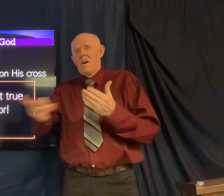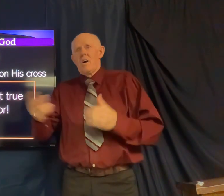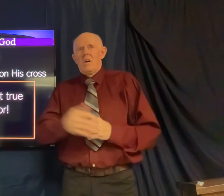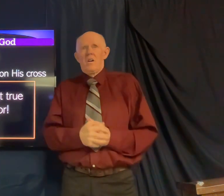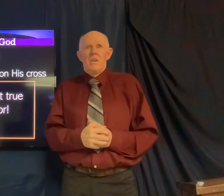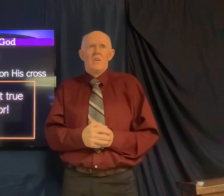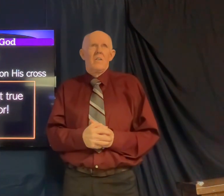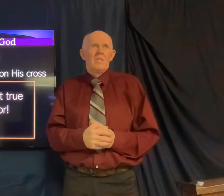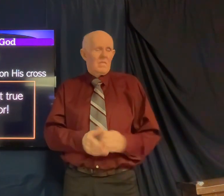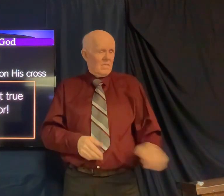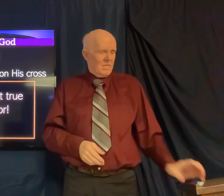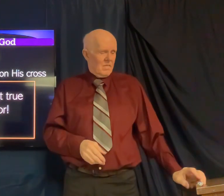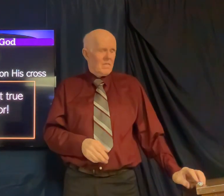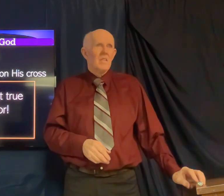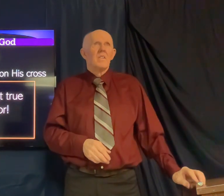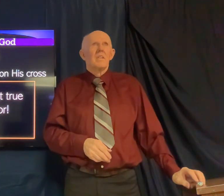never fails.